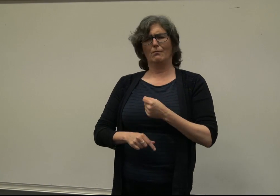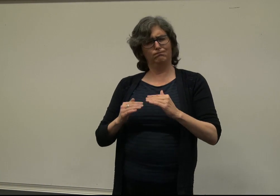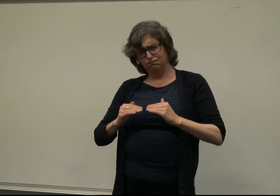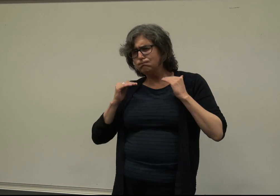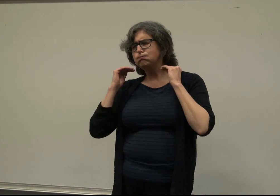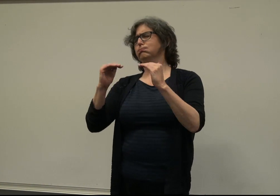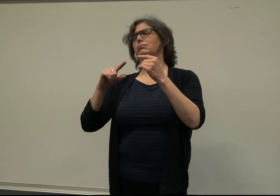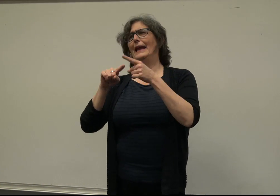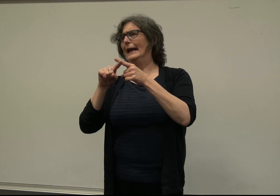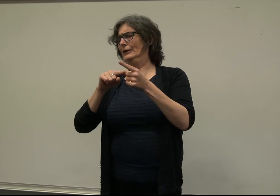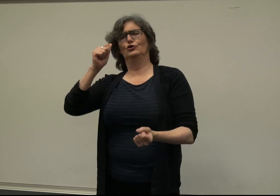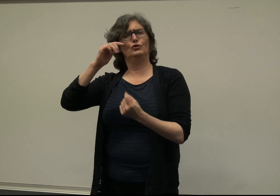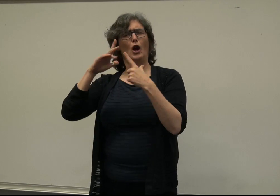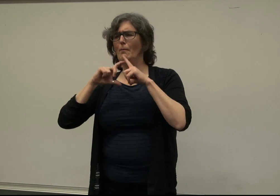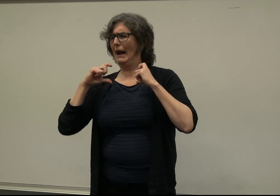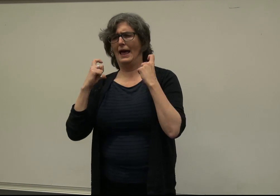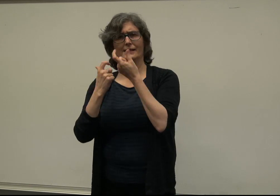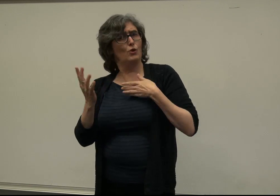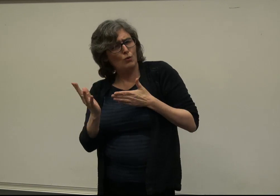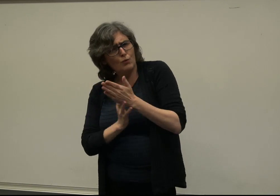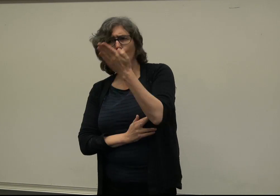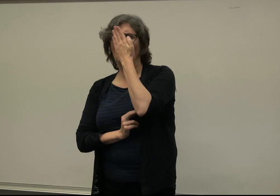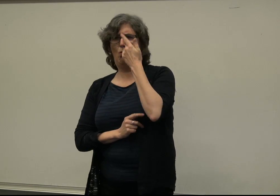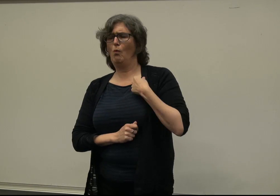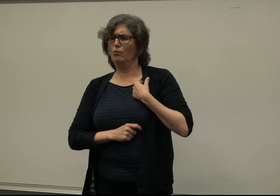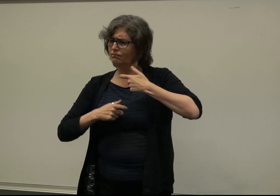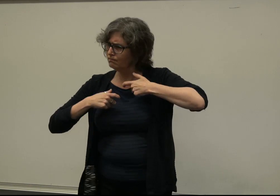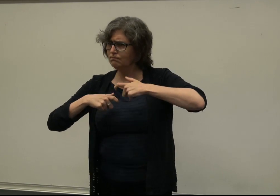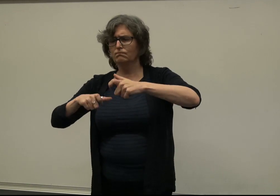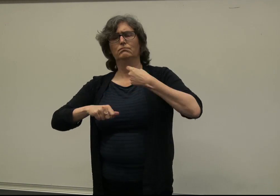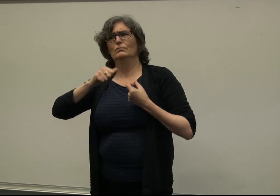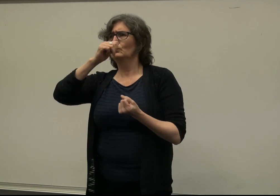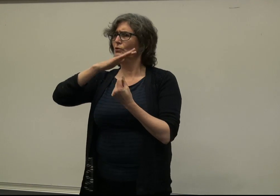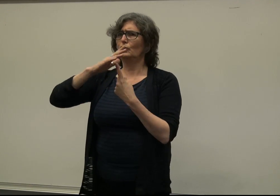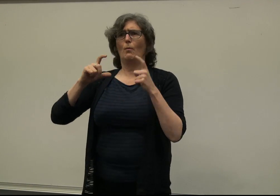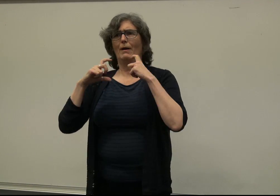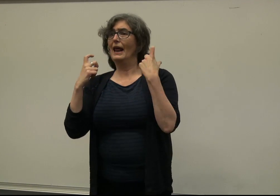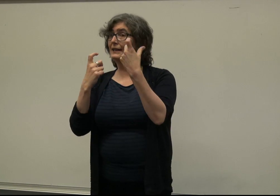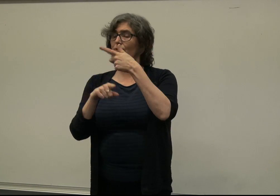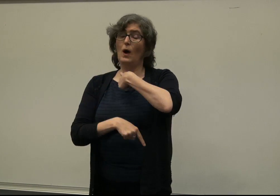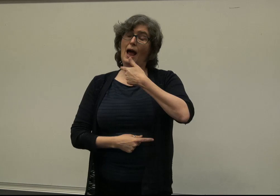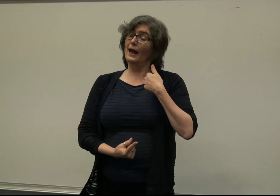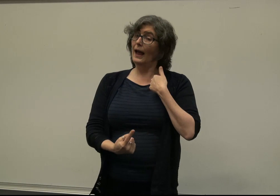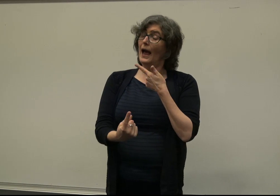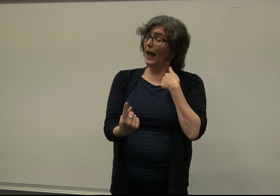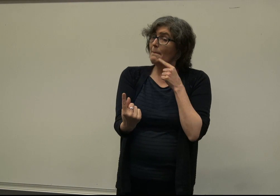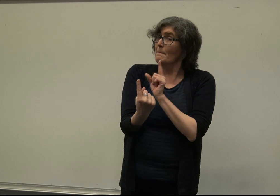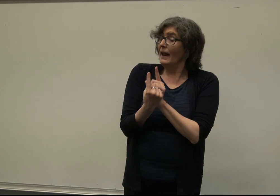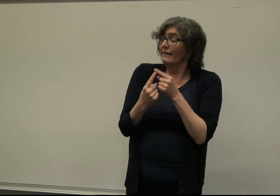for English throughout their school career. We went to talk to the English teacher of one of my